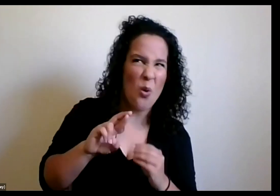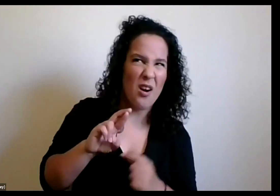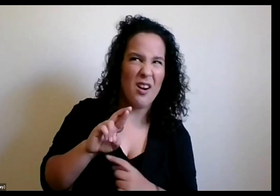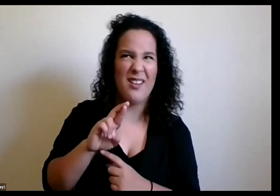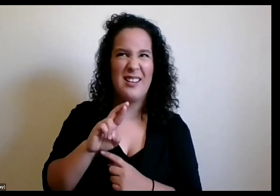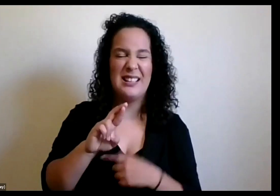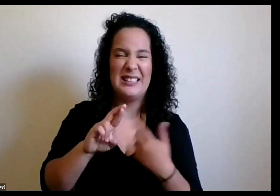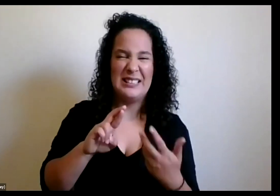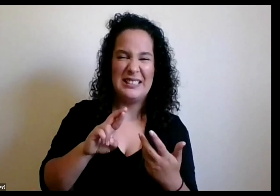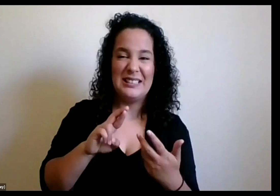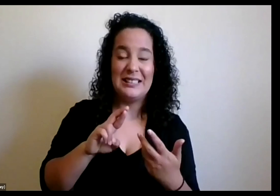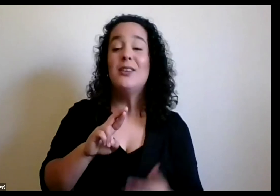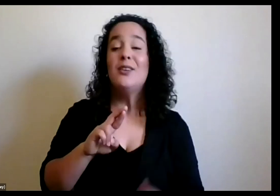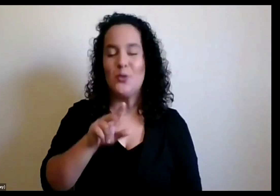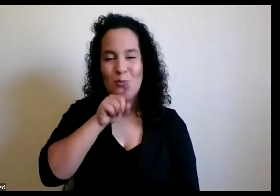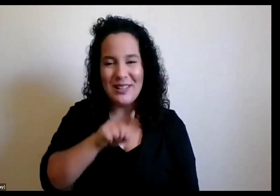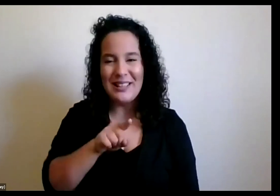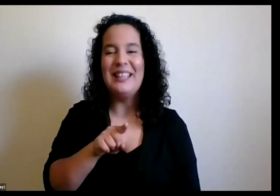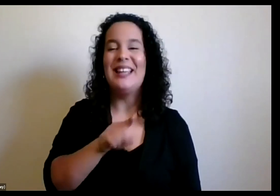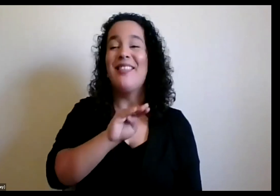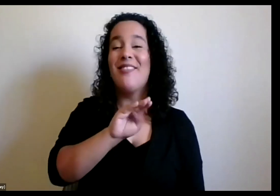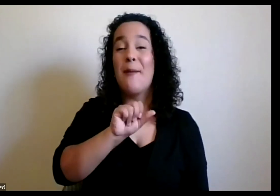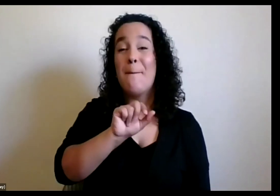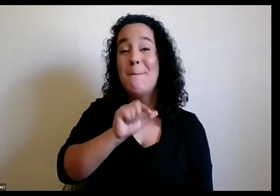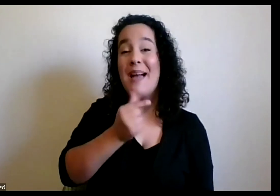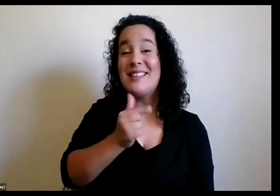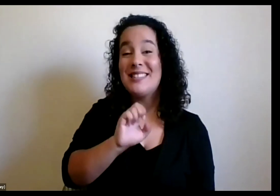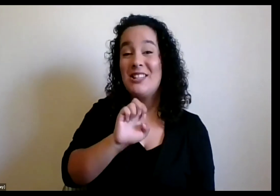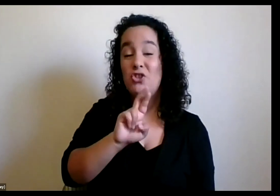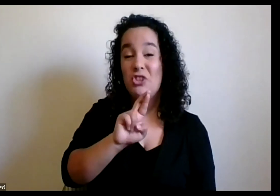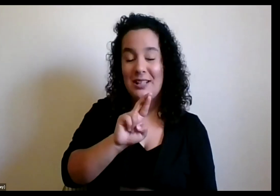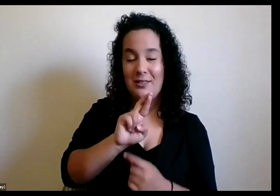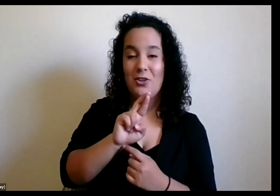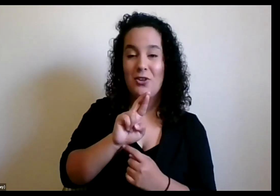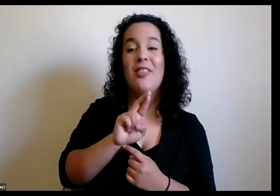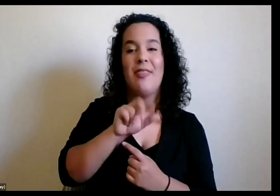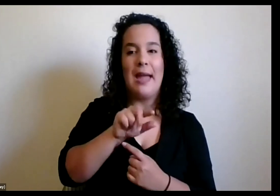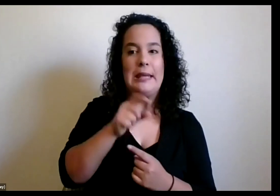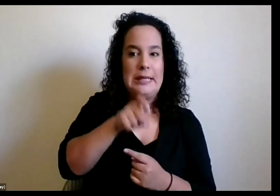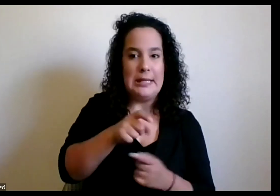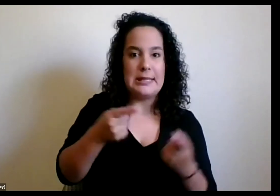the messaging that has to happen at, you know, different segments of geography.